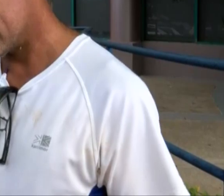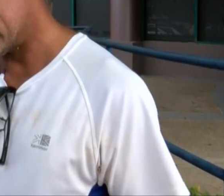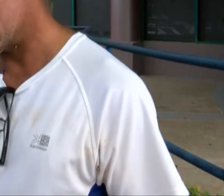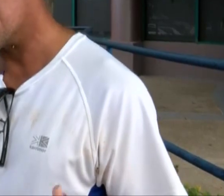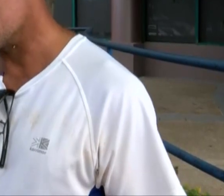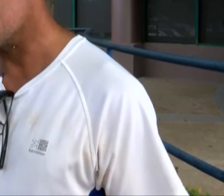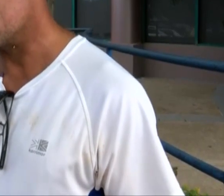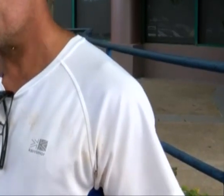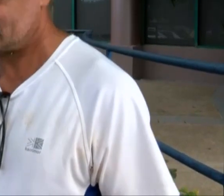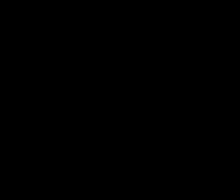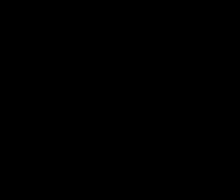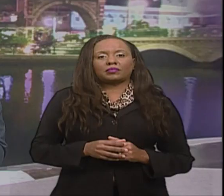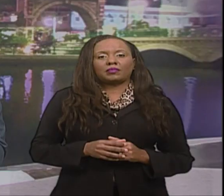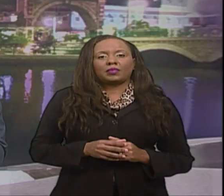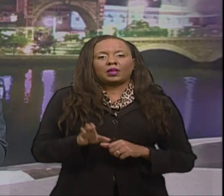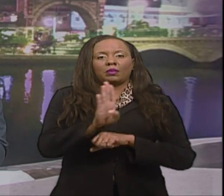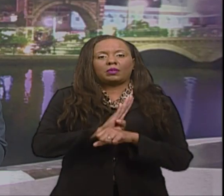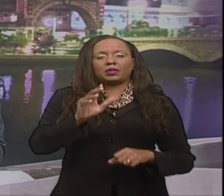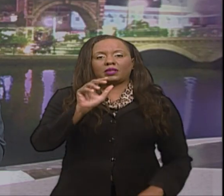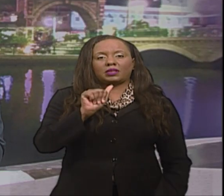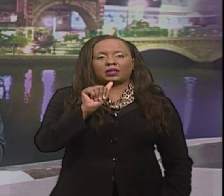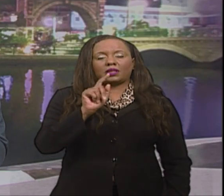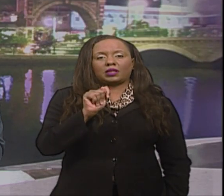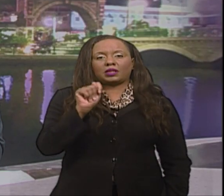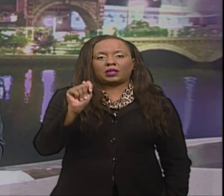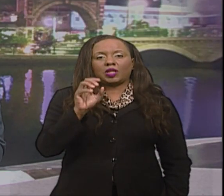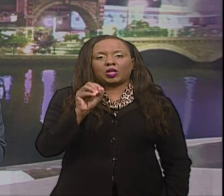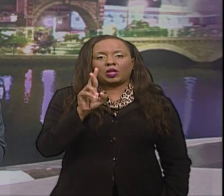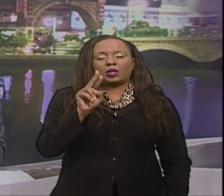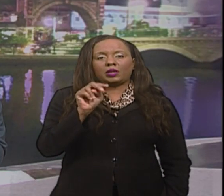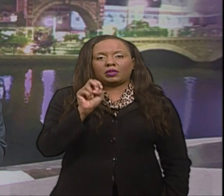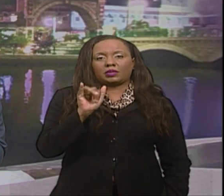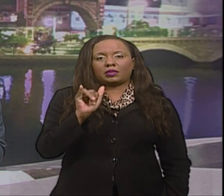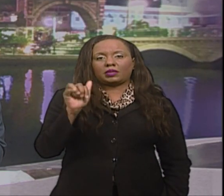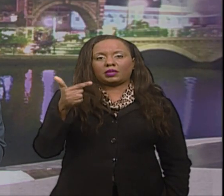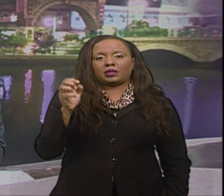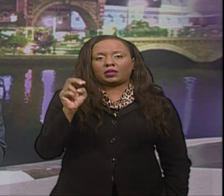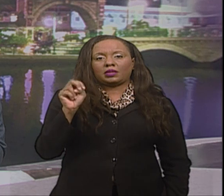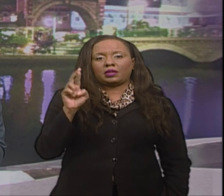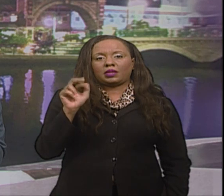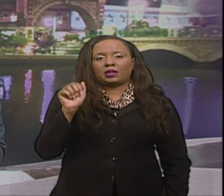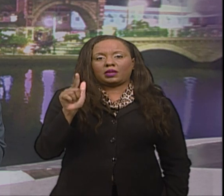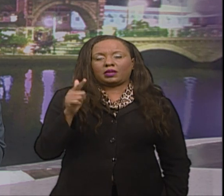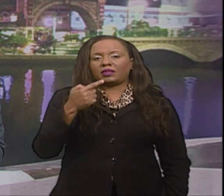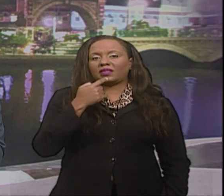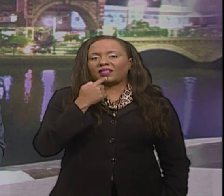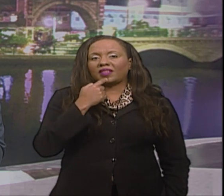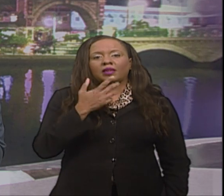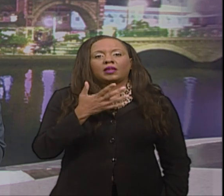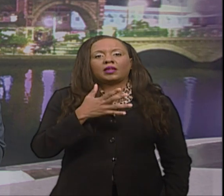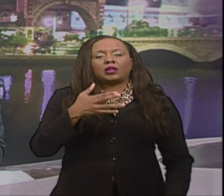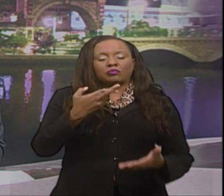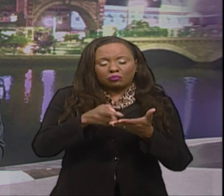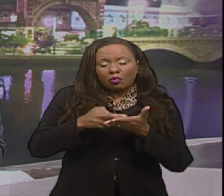or anyone else on the road. Attorney General Adriel Brathwaite has identified the absence of evidence-based research